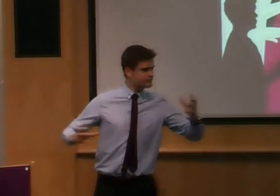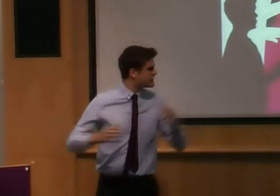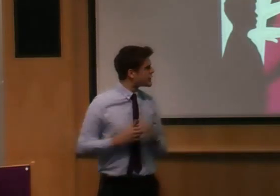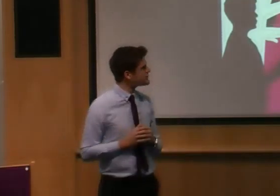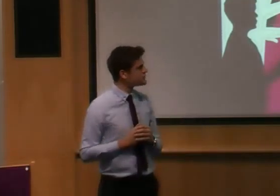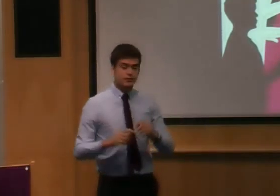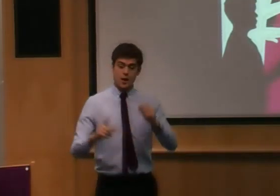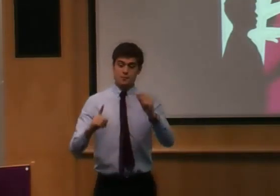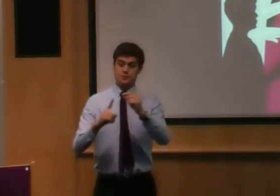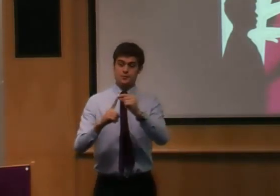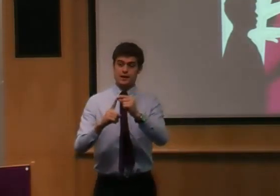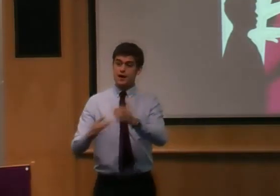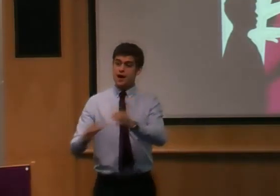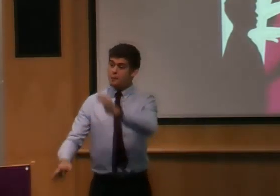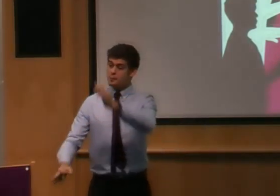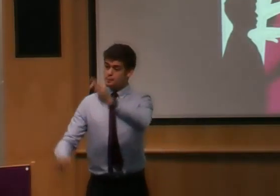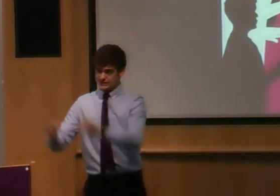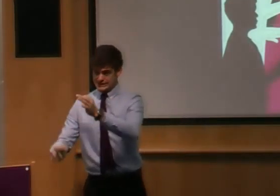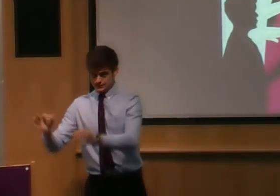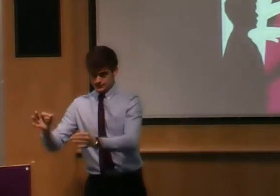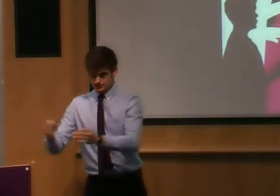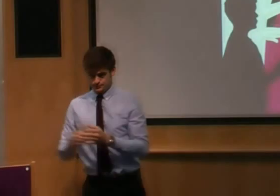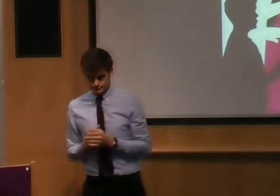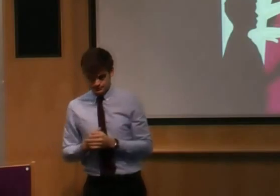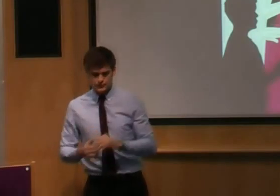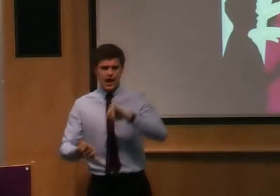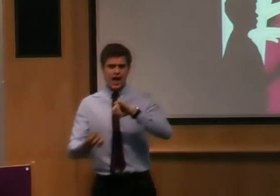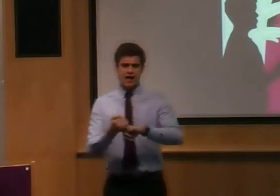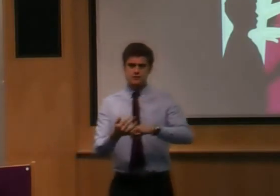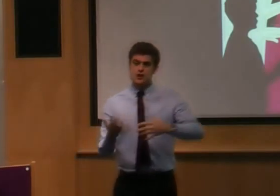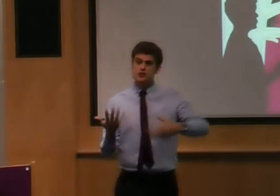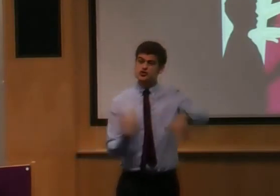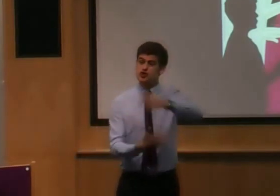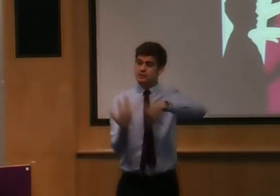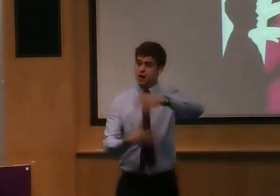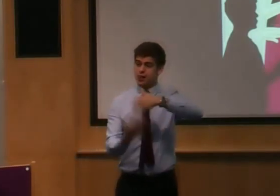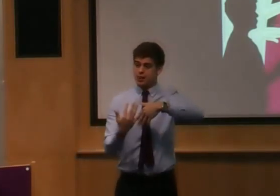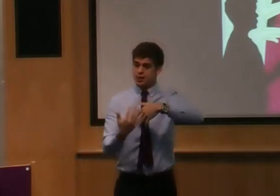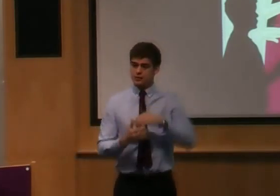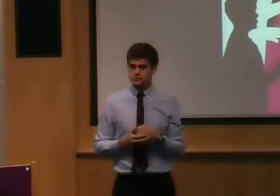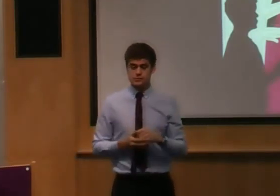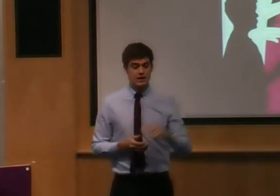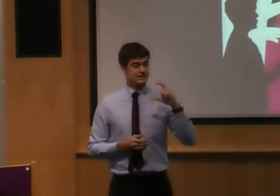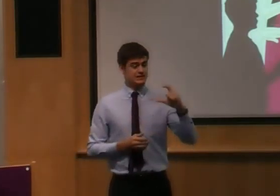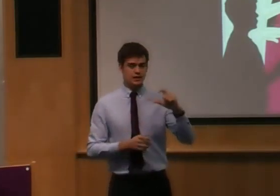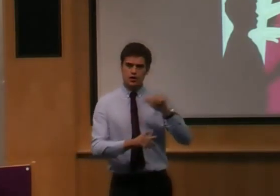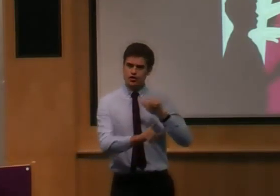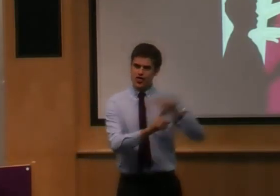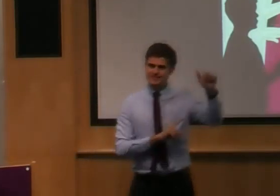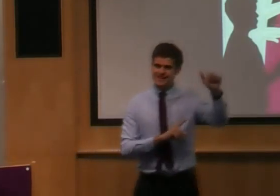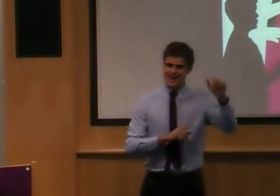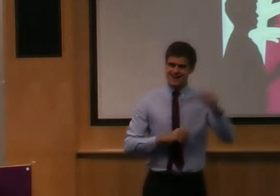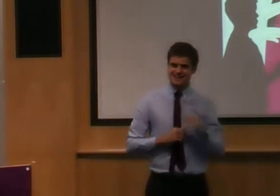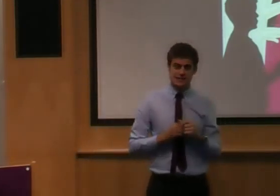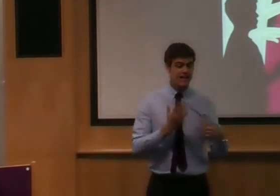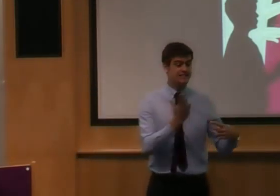PCST. What is PCST? Okay, so the P is for political, the S is for social, C, culture,